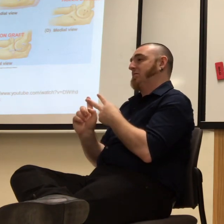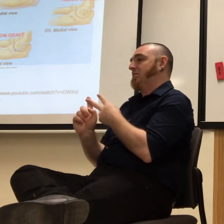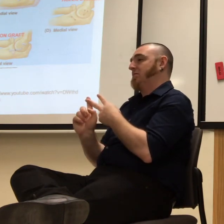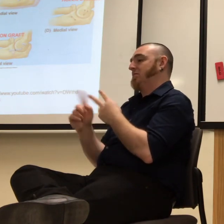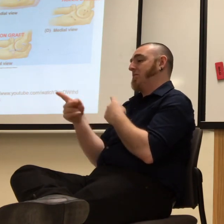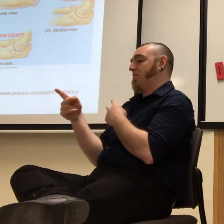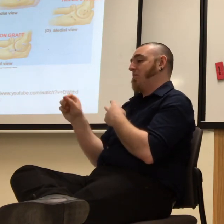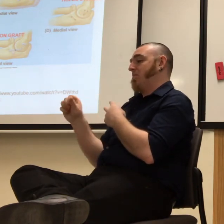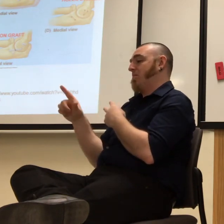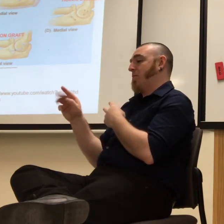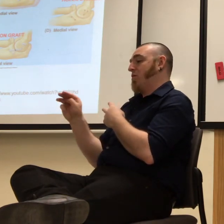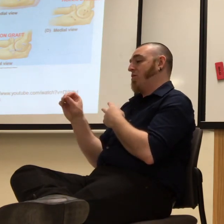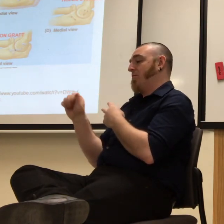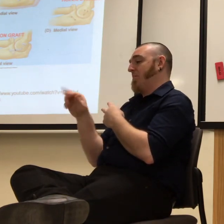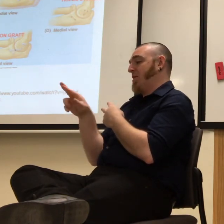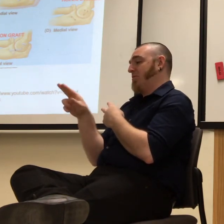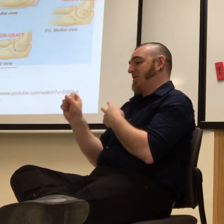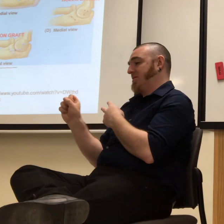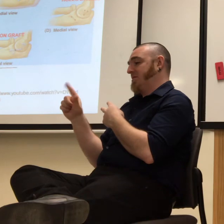or palmaris longus